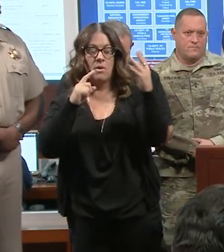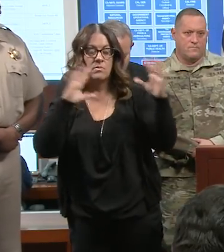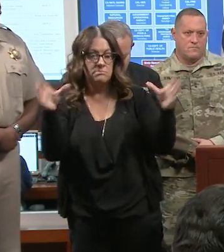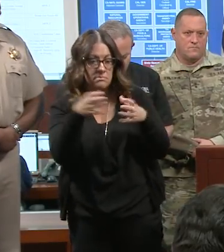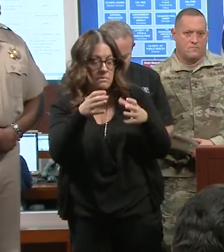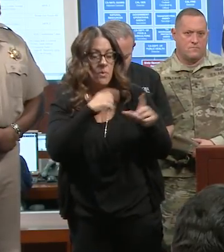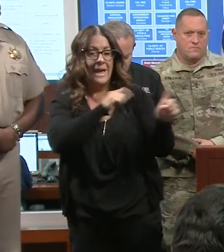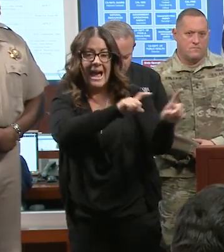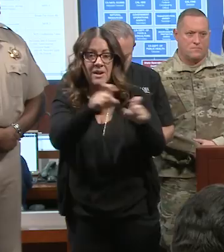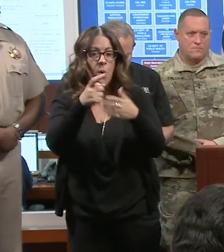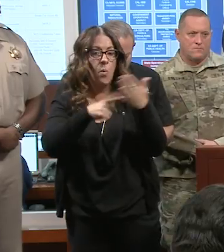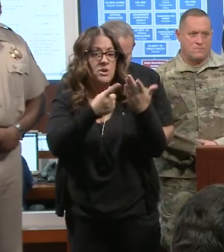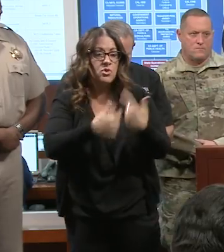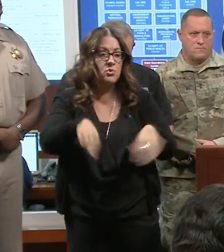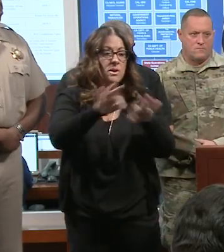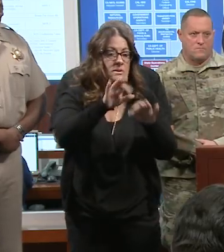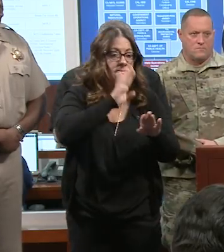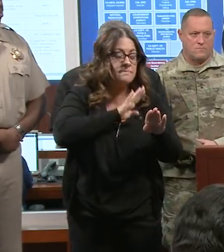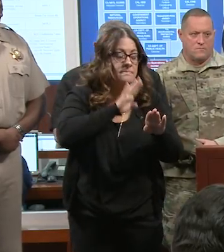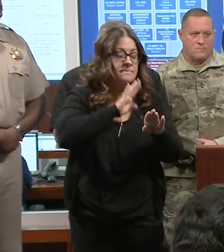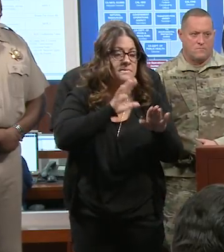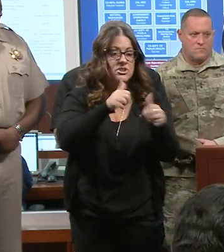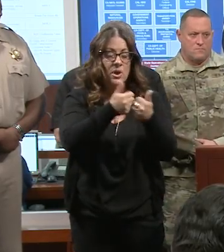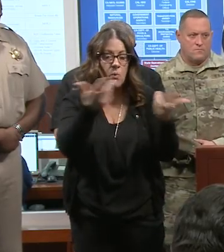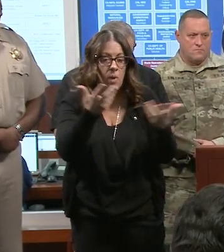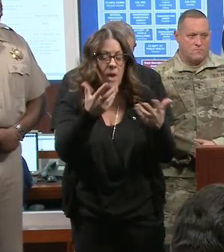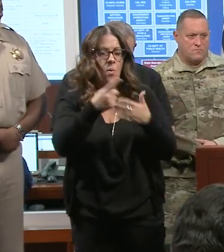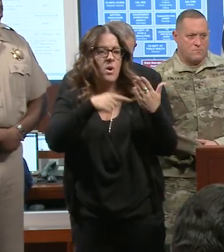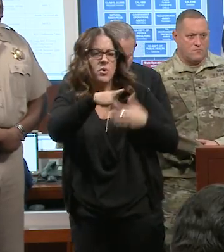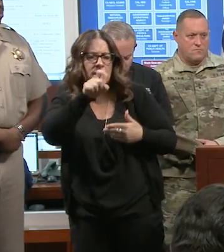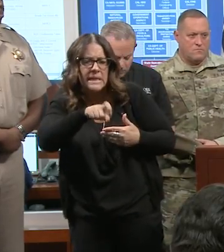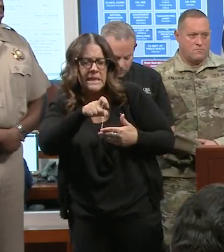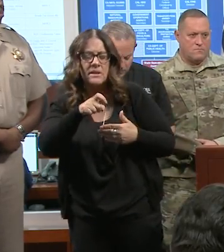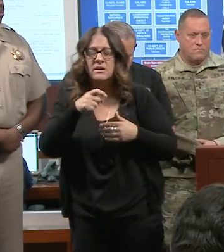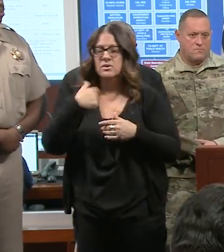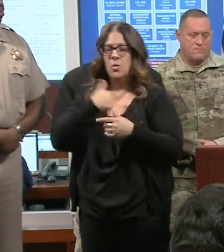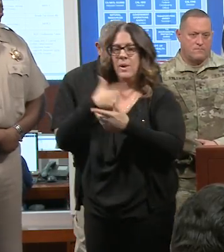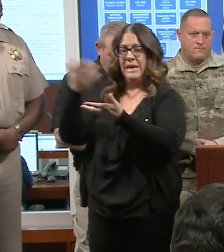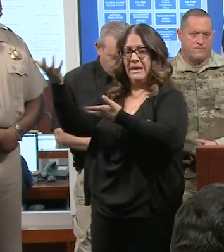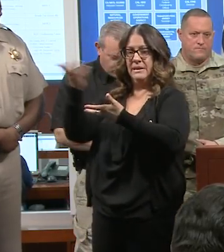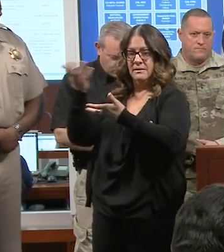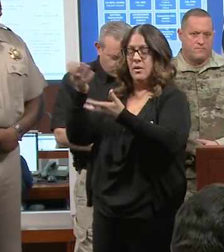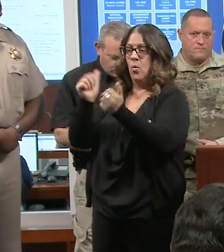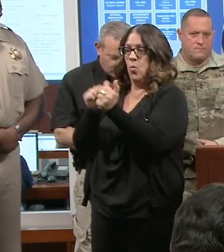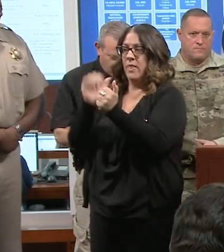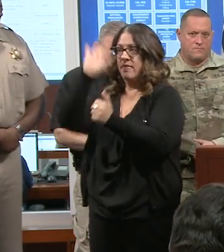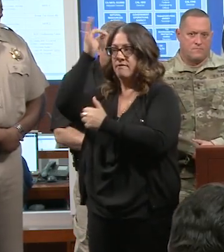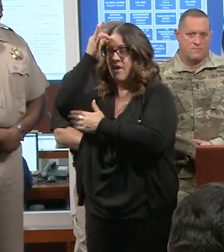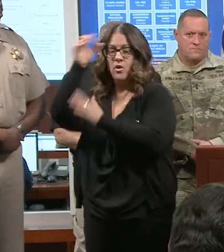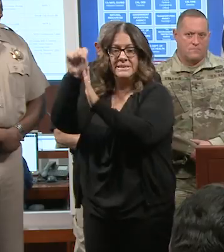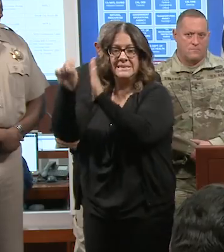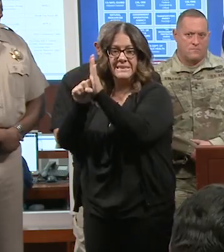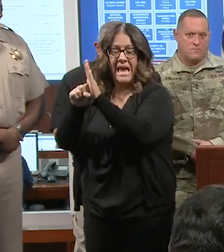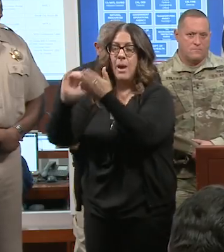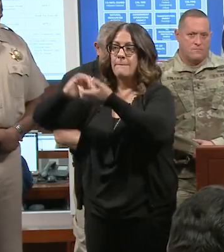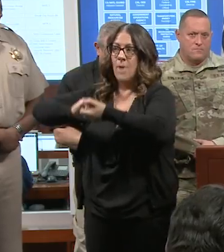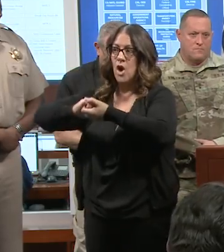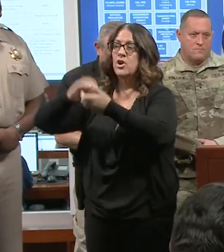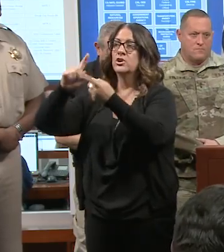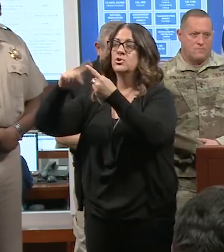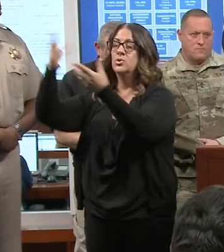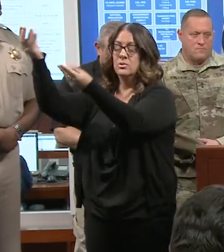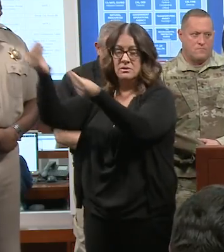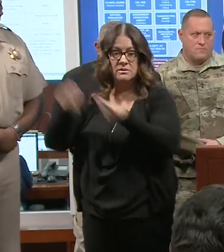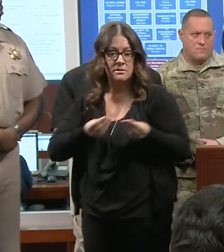do they need, what do we as the state, local, and our federal partners need to do to support them to get what they